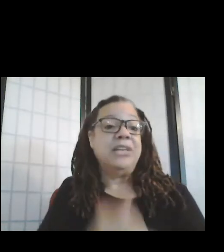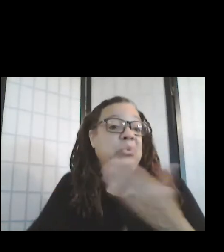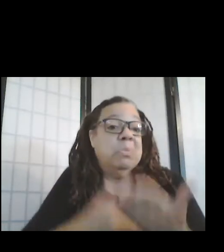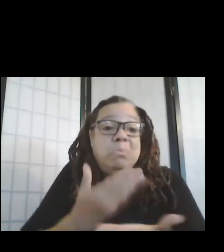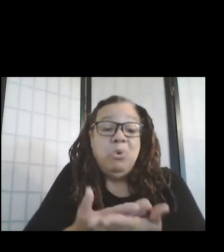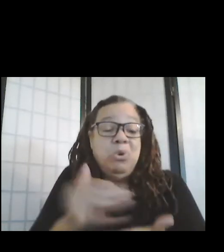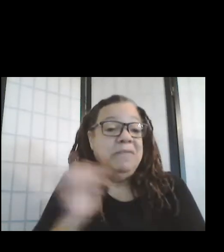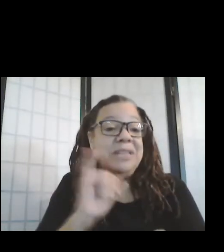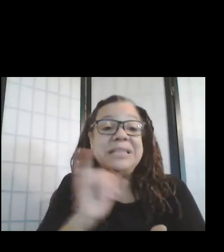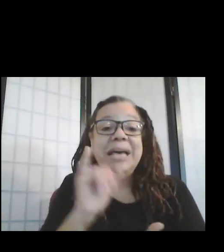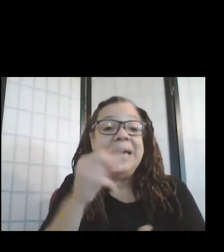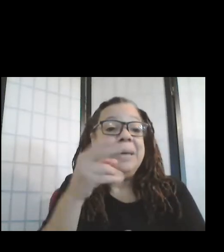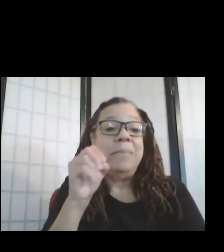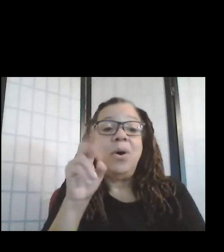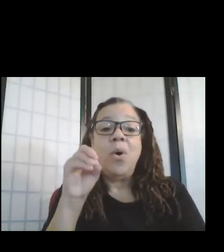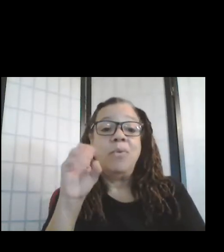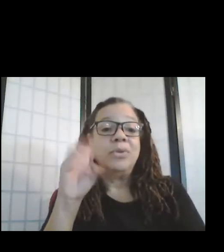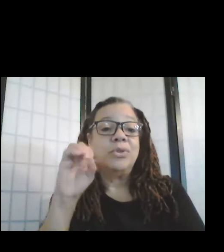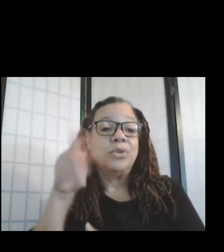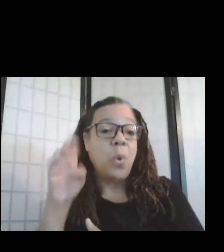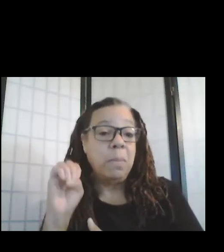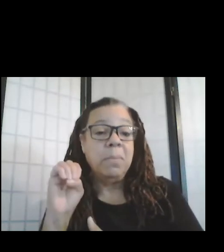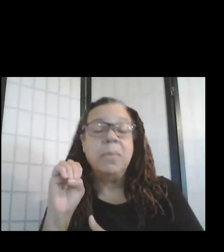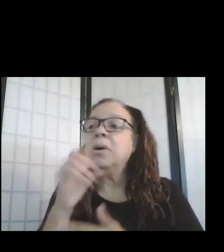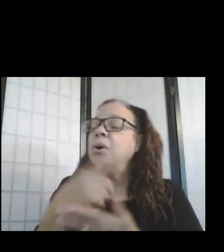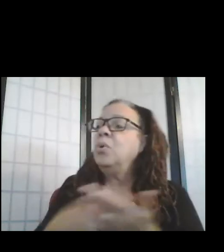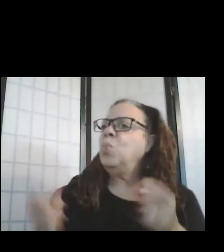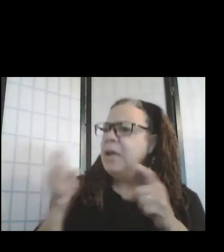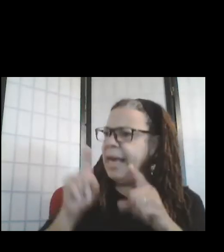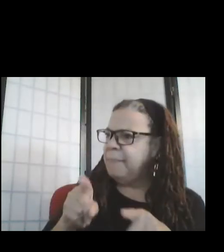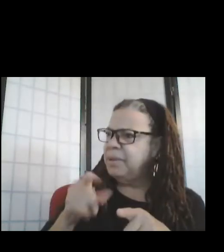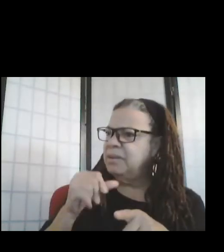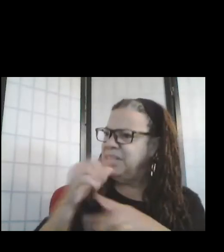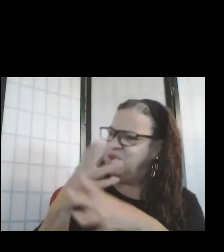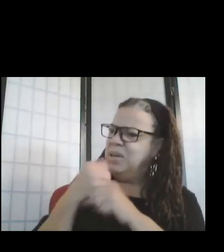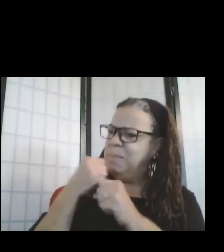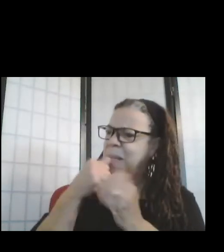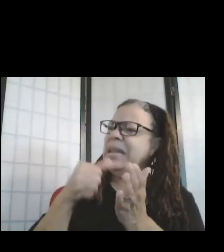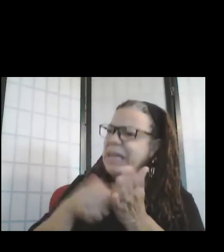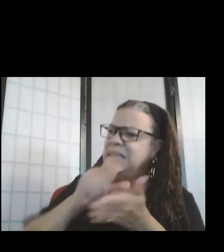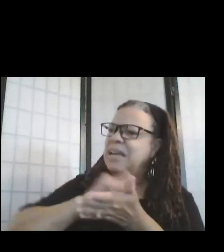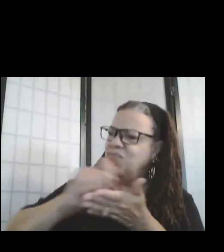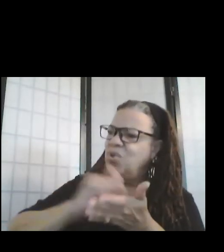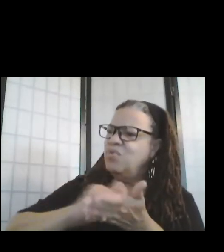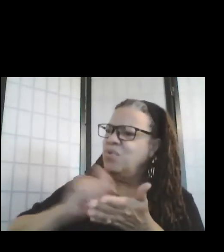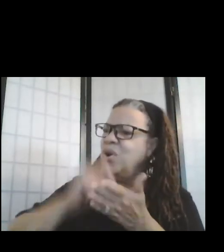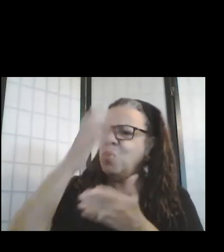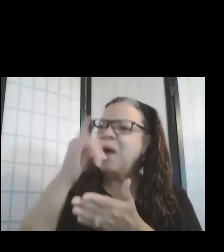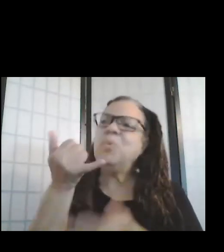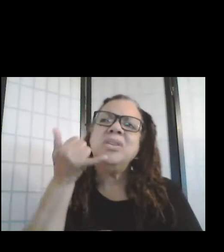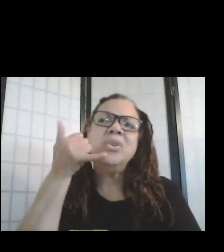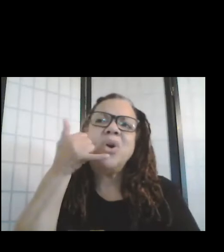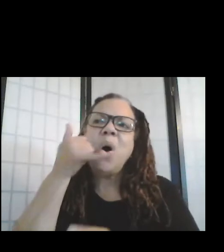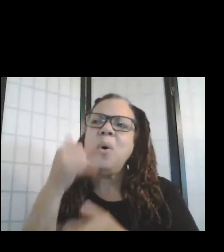sign. What happened? Didn't you get my letters? Why wouldn't you take my calls?